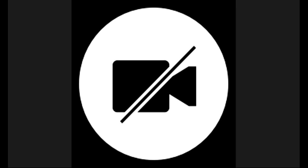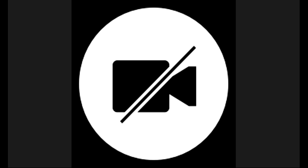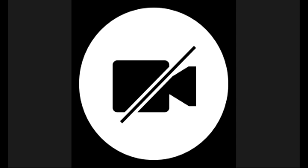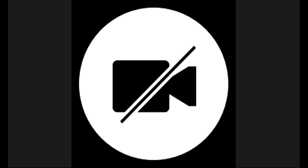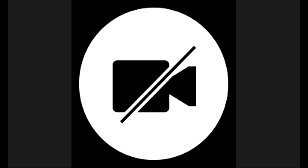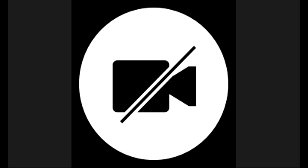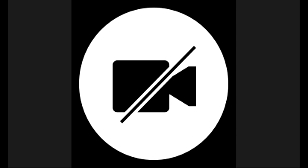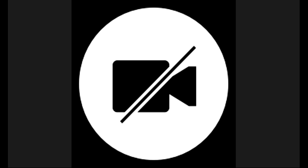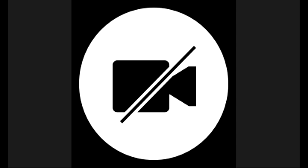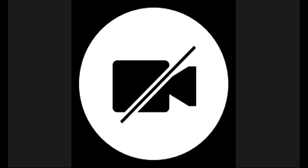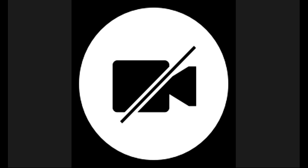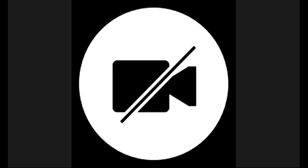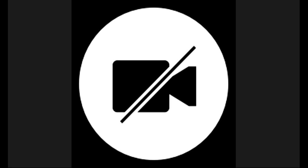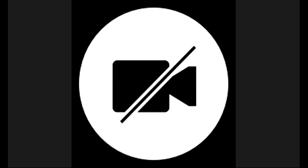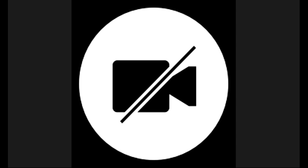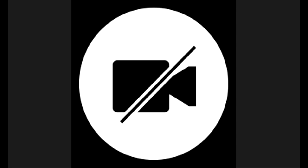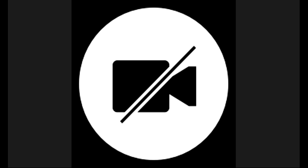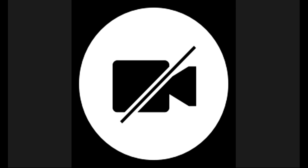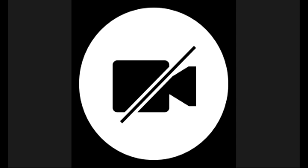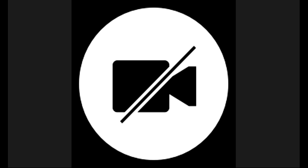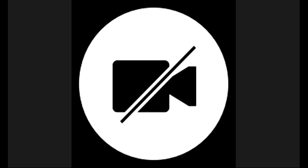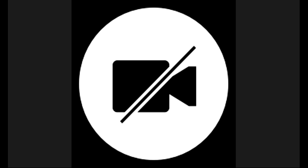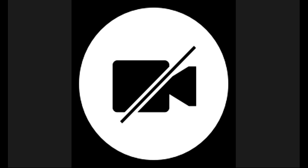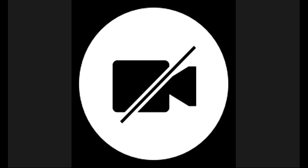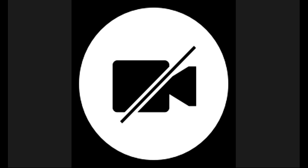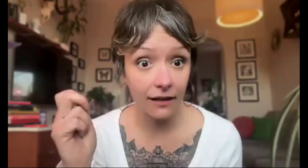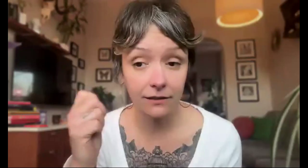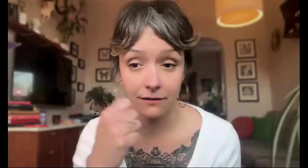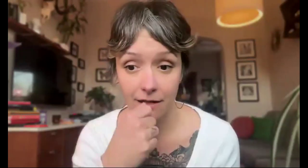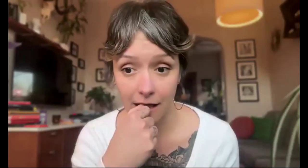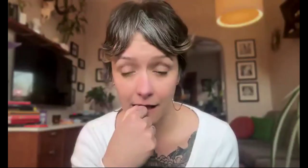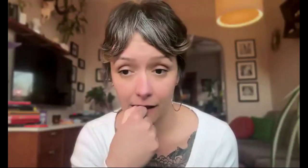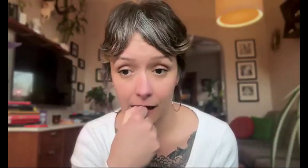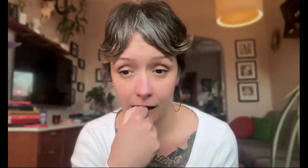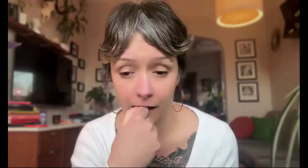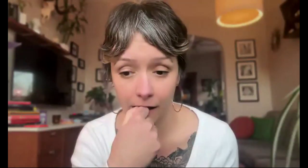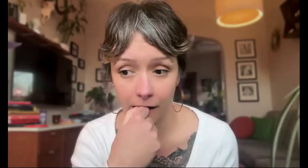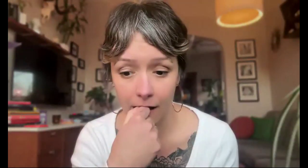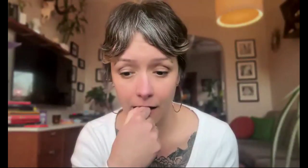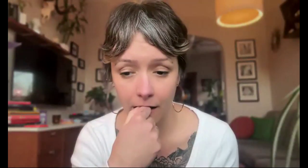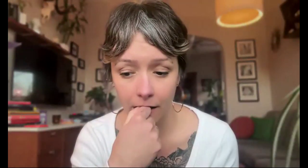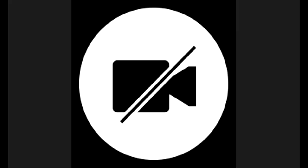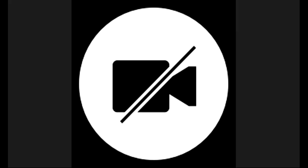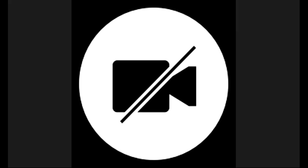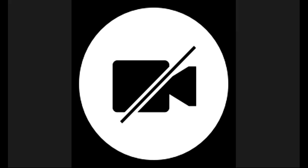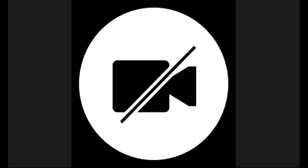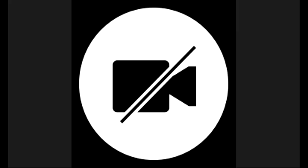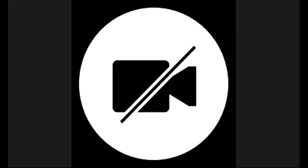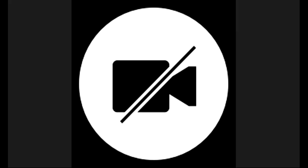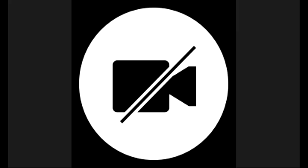Sign It, Sign It, See It, Say It, Sign It by Jack Hartman, Yeah. which I like, but it is about 6 minutes long. And so I